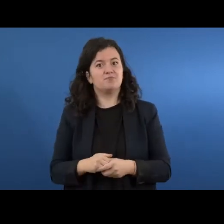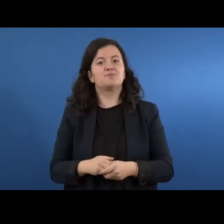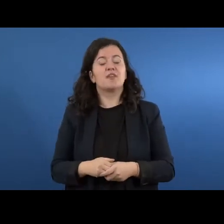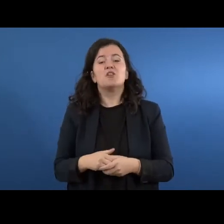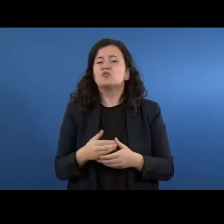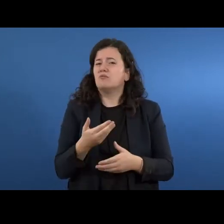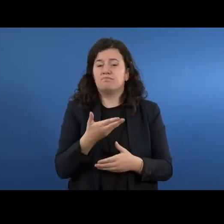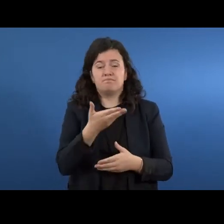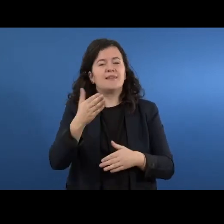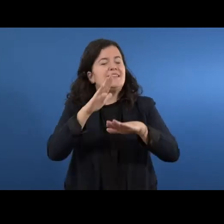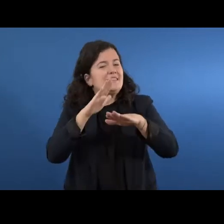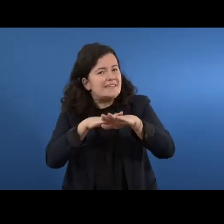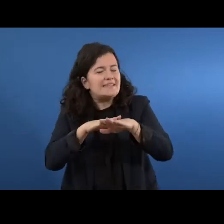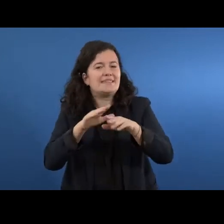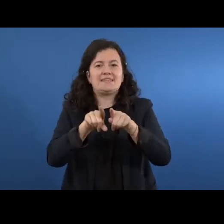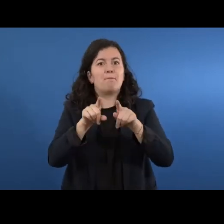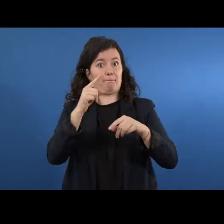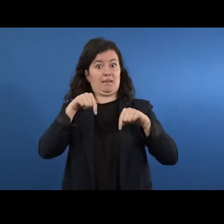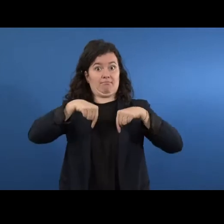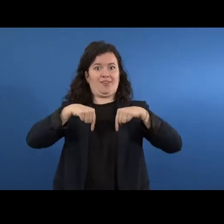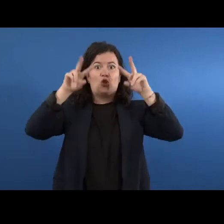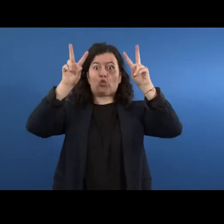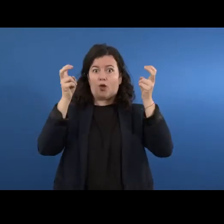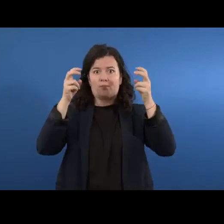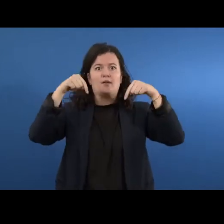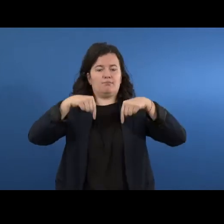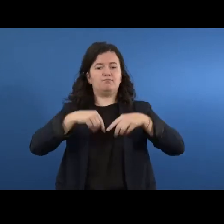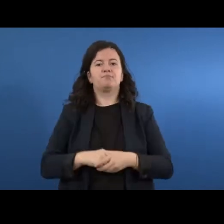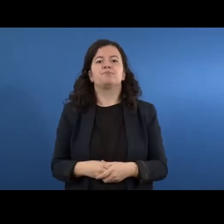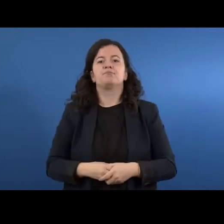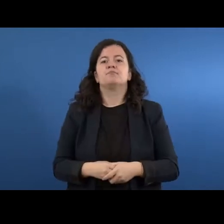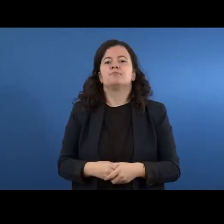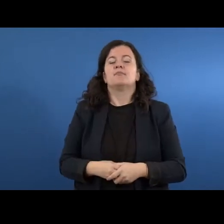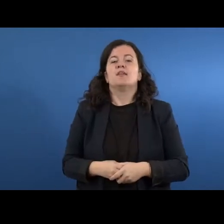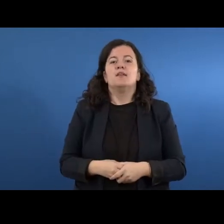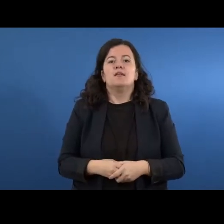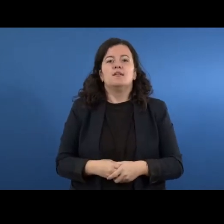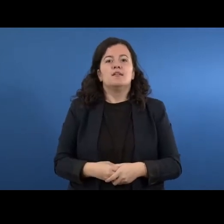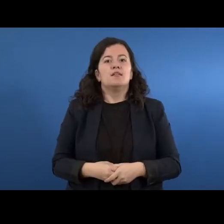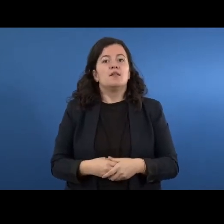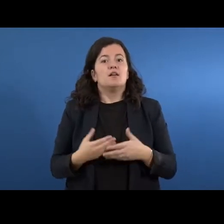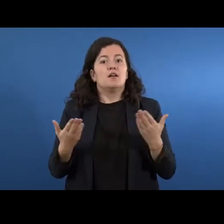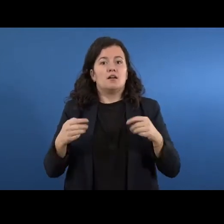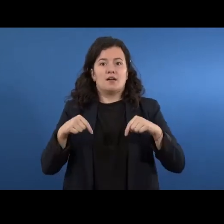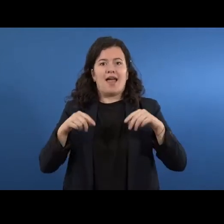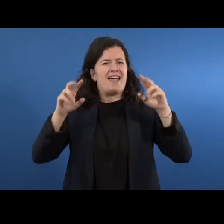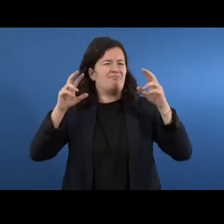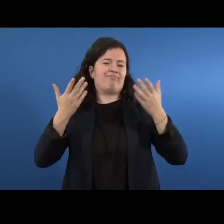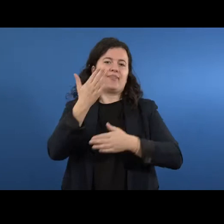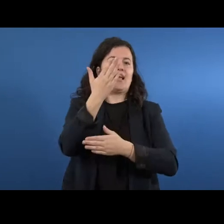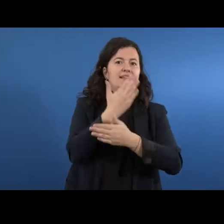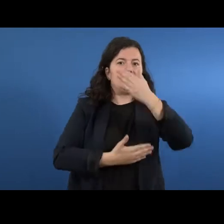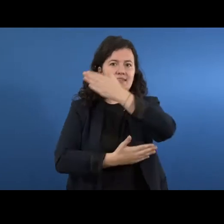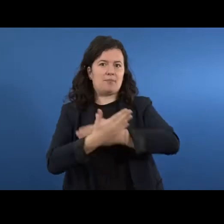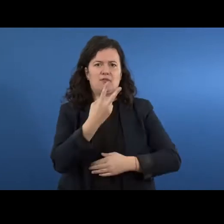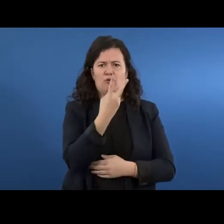But just a few remarks about the topic itself before I introduce the panelists. Well, the session is called Disability in the 2020s,